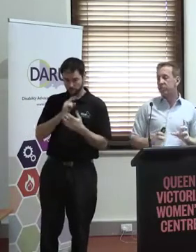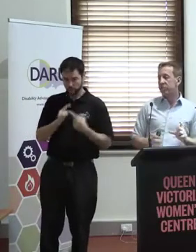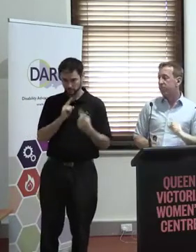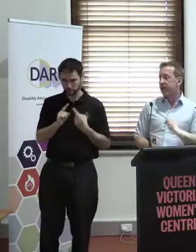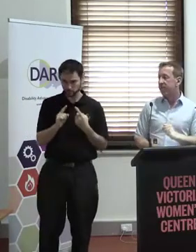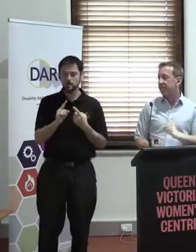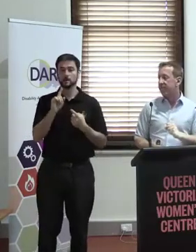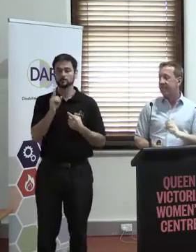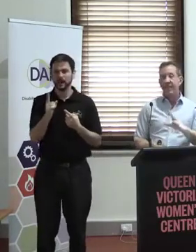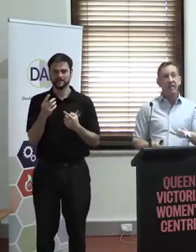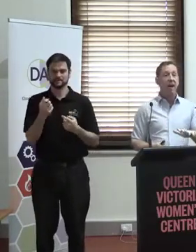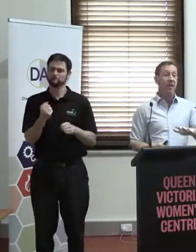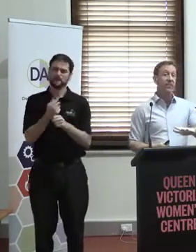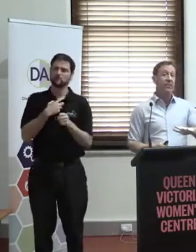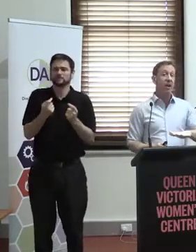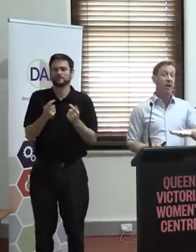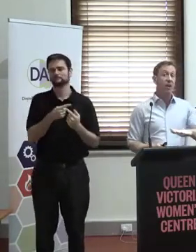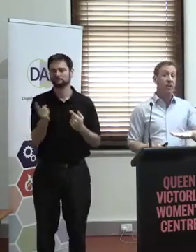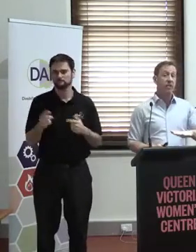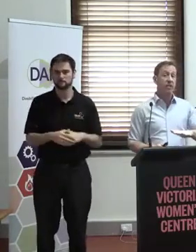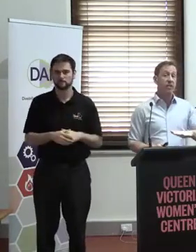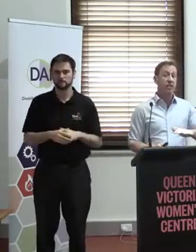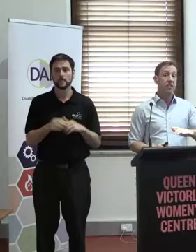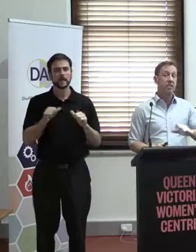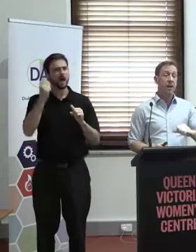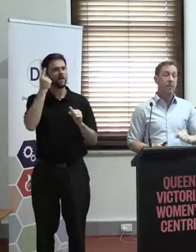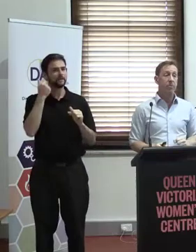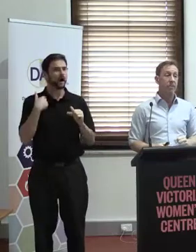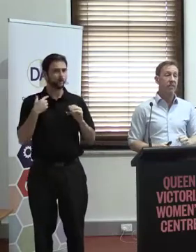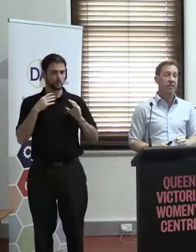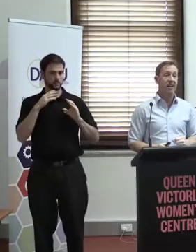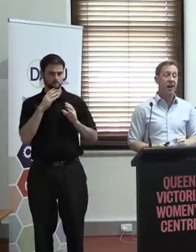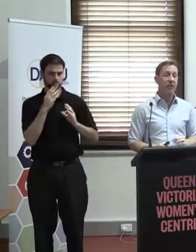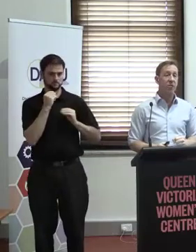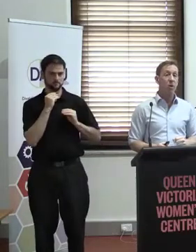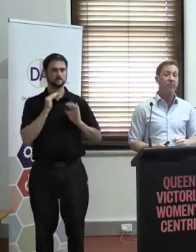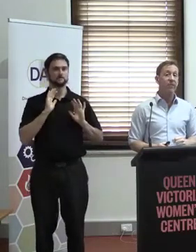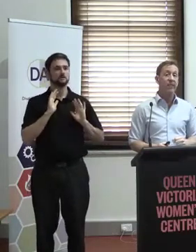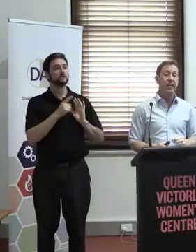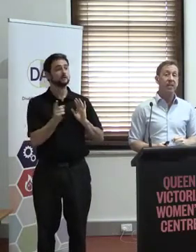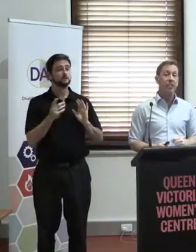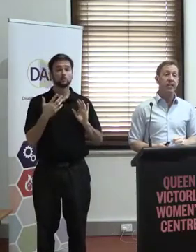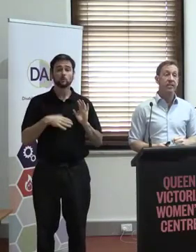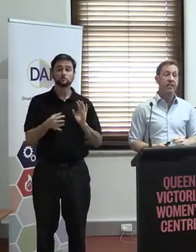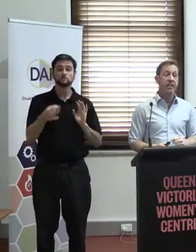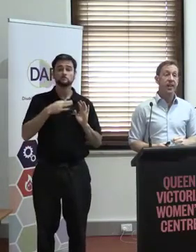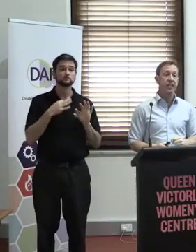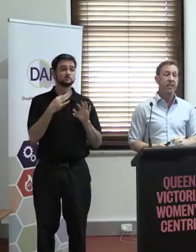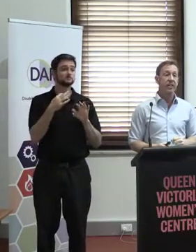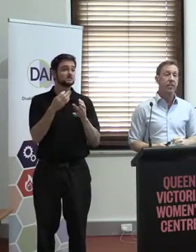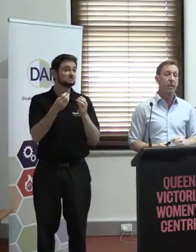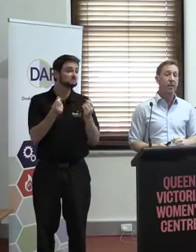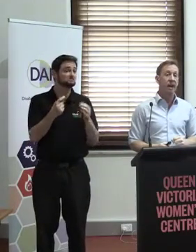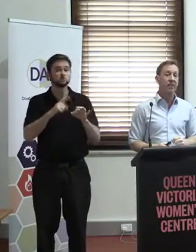I might just stop 1 second and ask if there are any questions that people have at the moment, or even any comments on